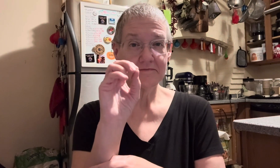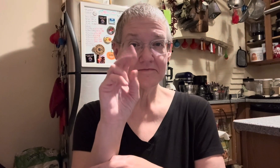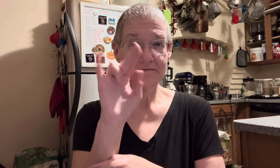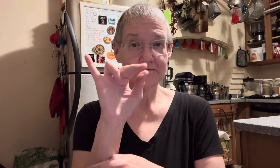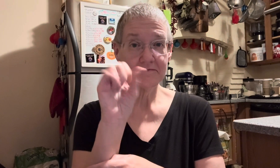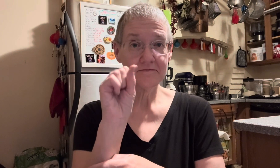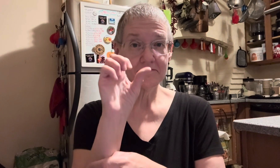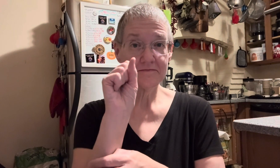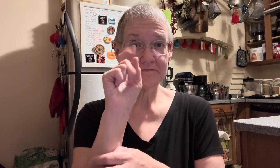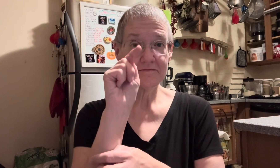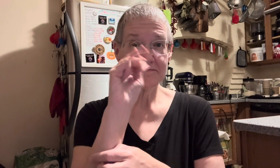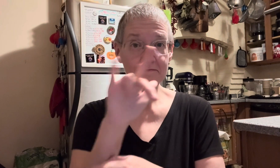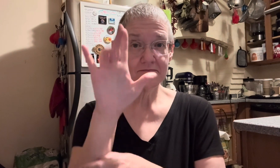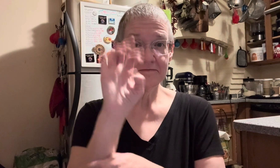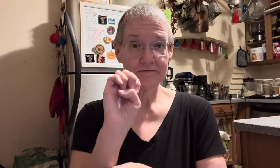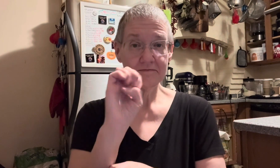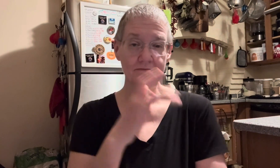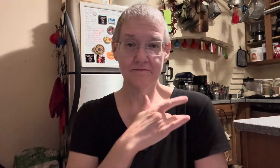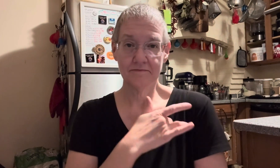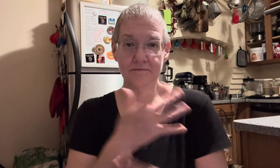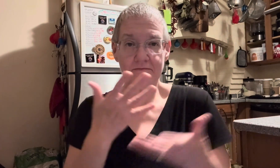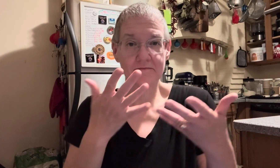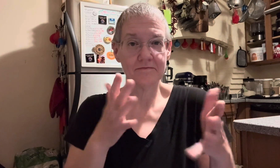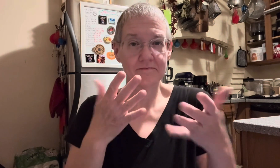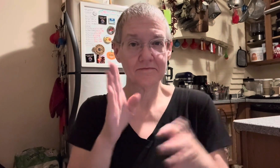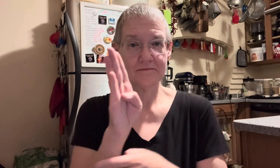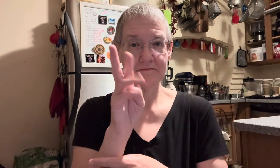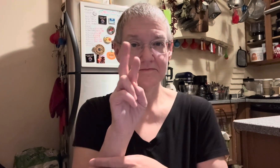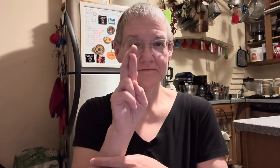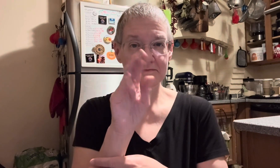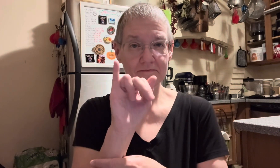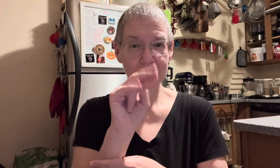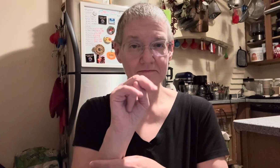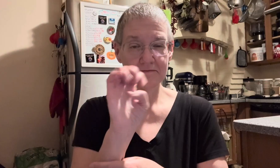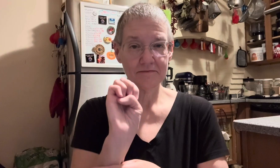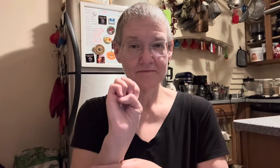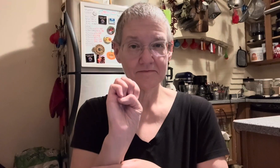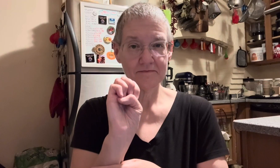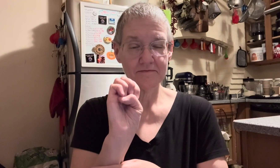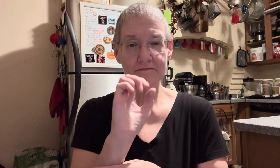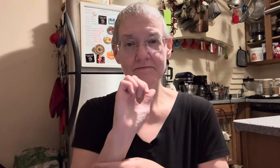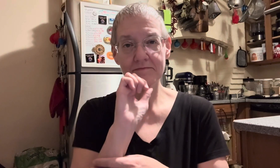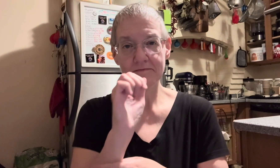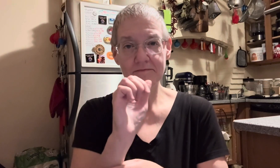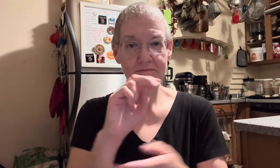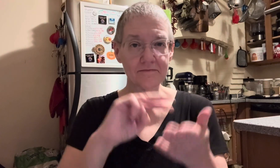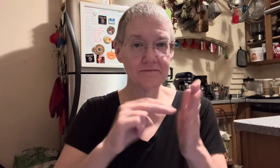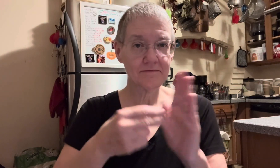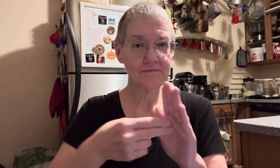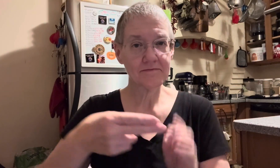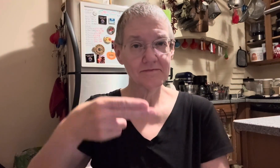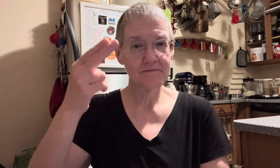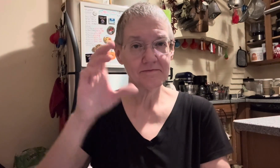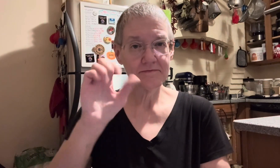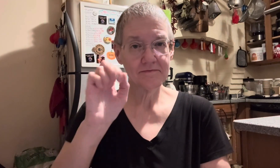St. Louis style, typically that's been brined and it may have added seasoning. Doesn't mean it's high